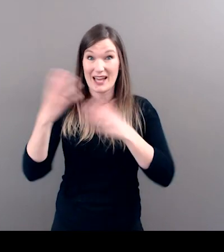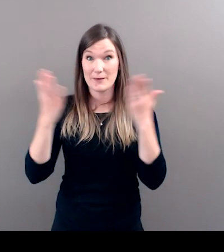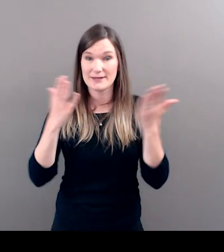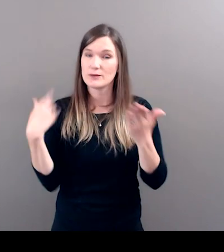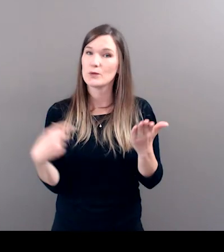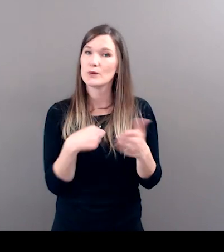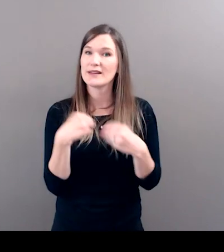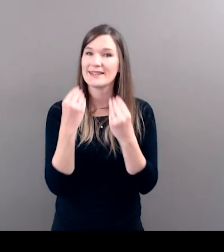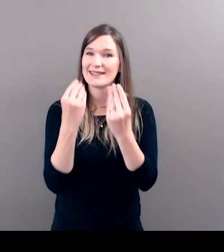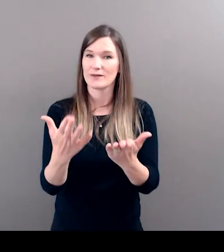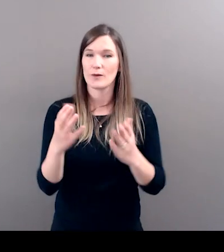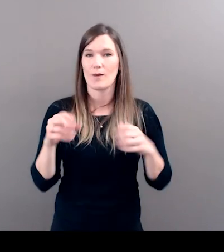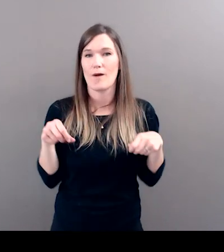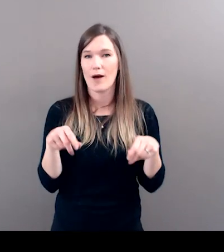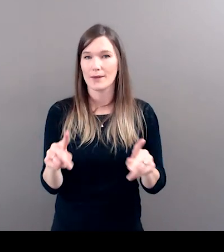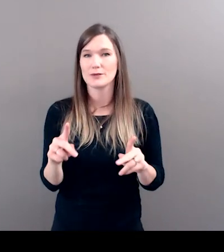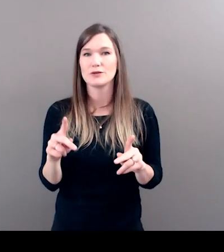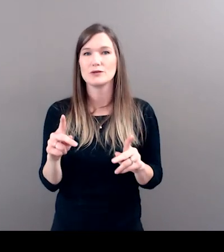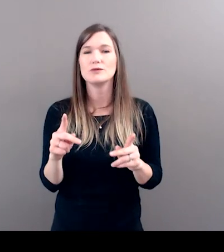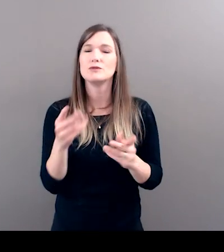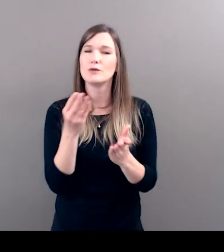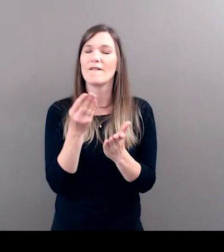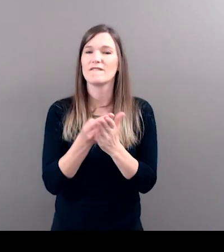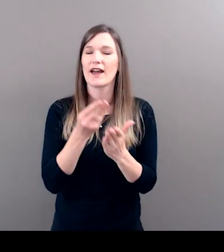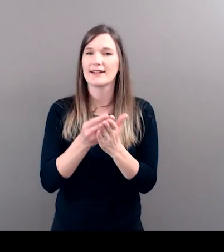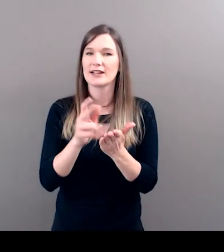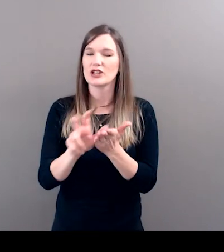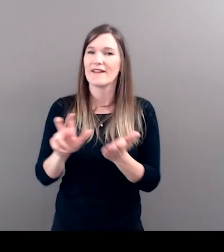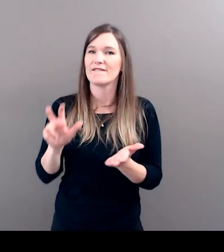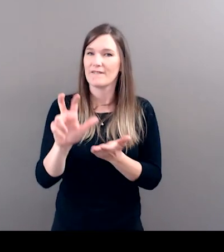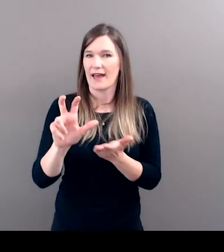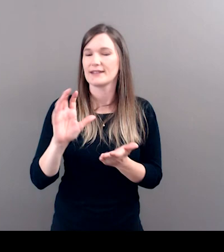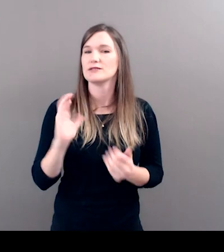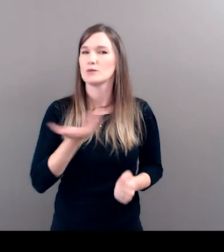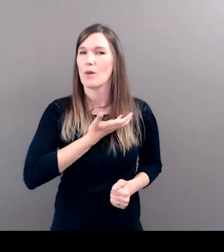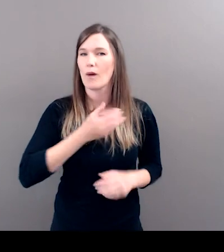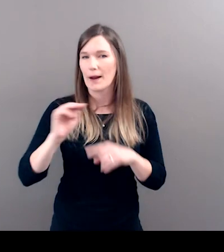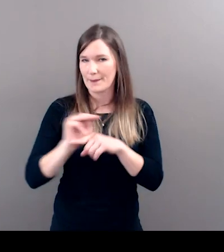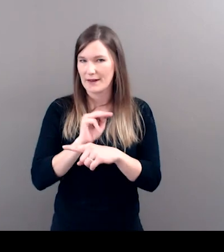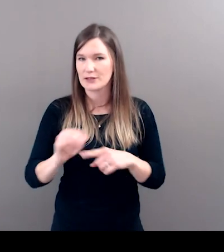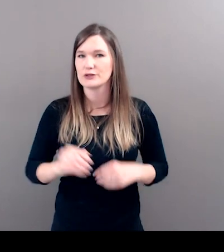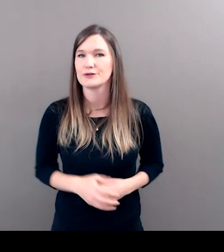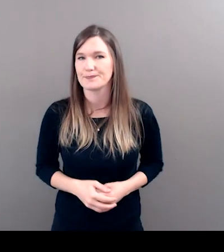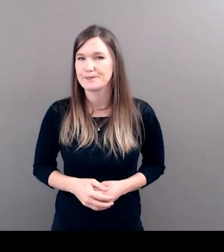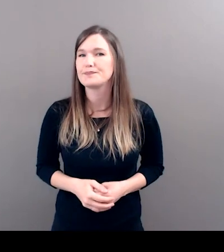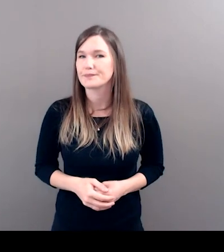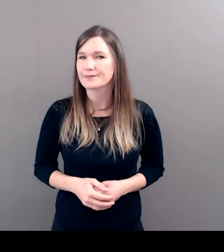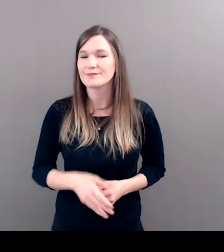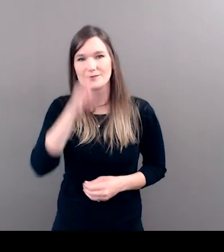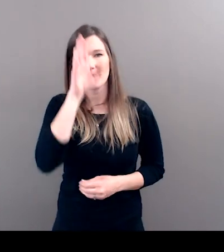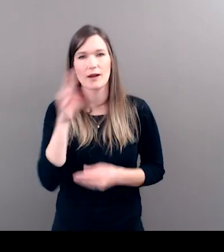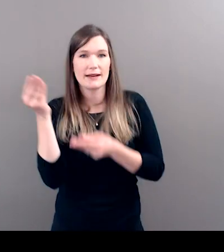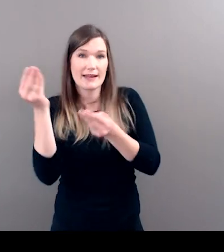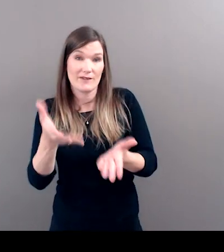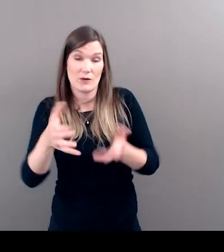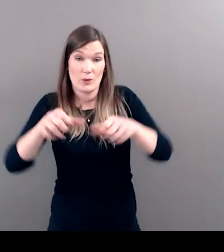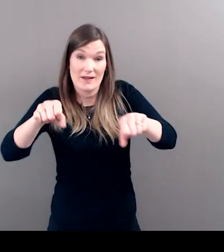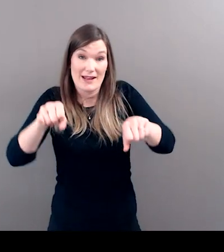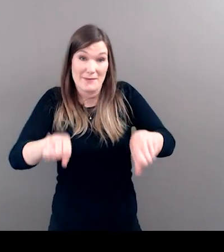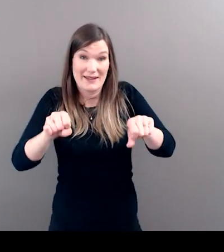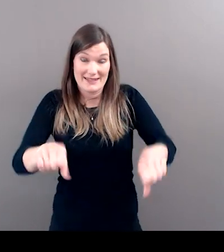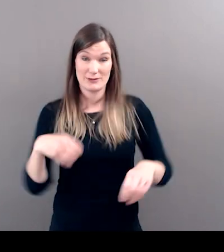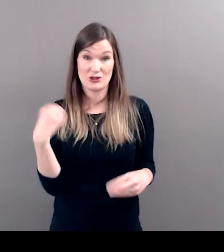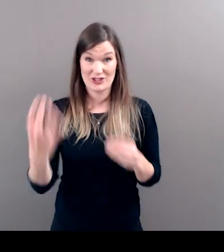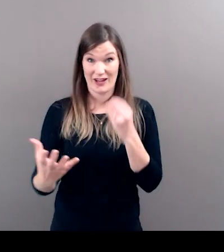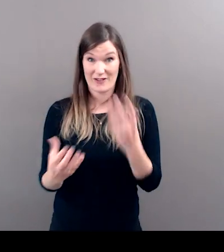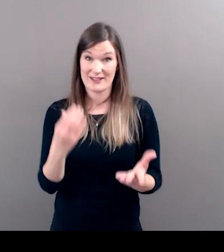to invest financially in this ministry. God has given you the ability to be generous. He's given you a